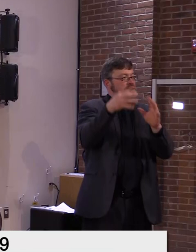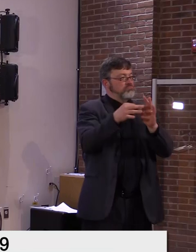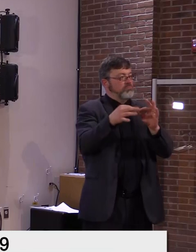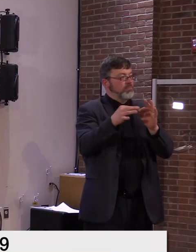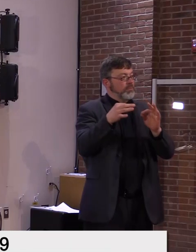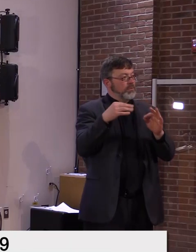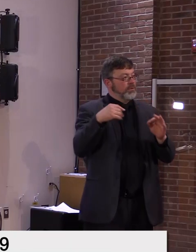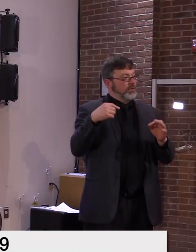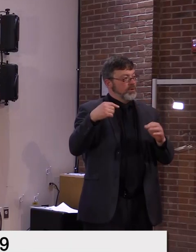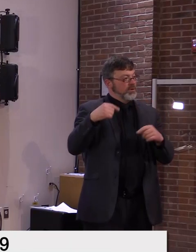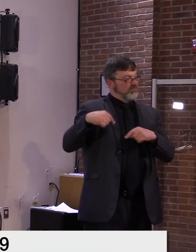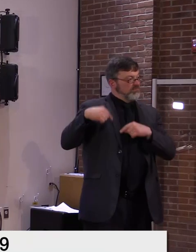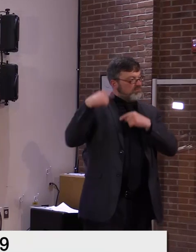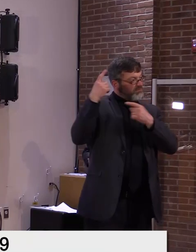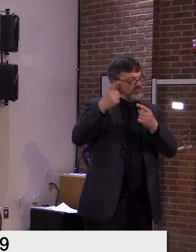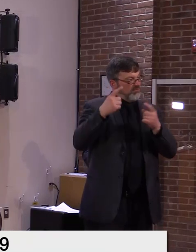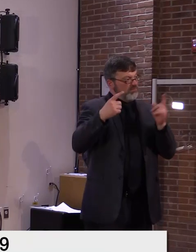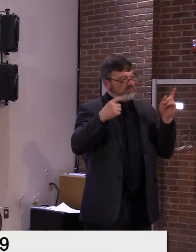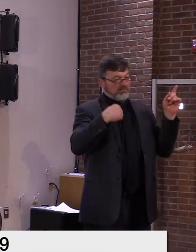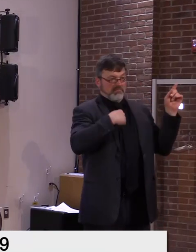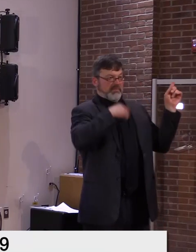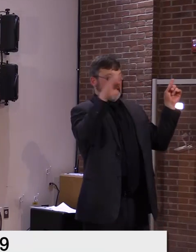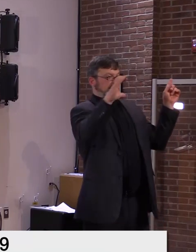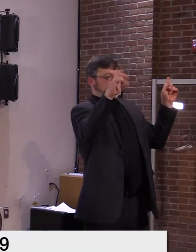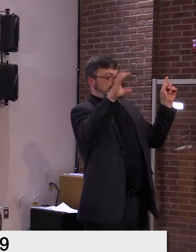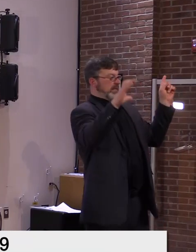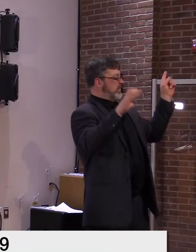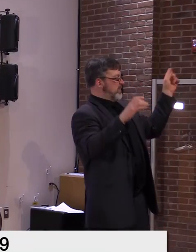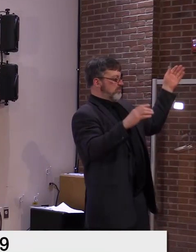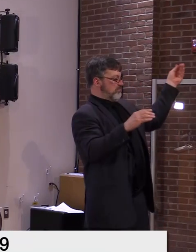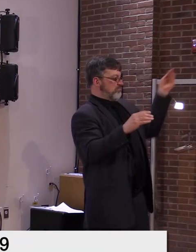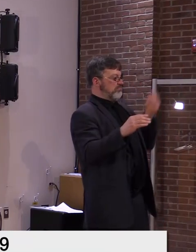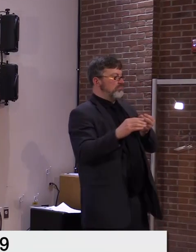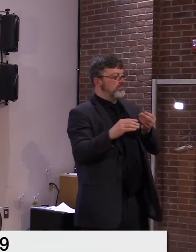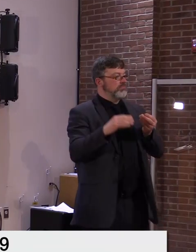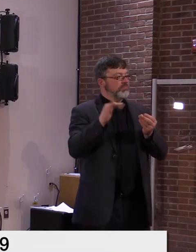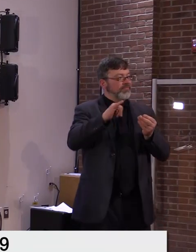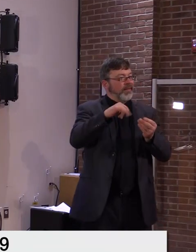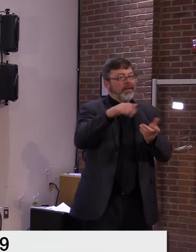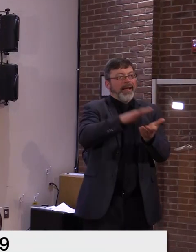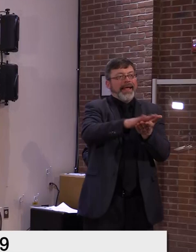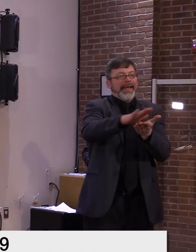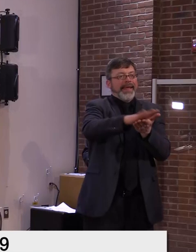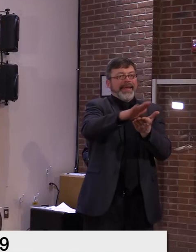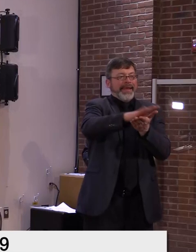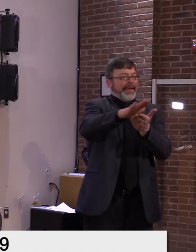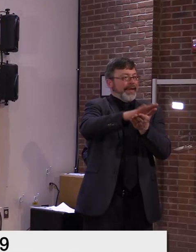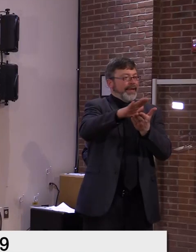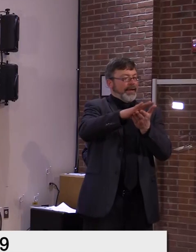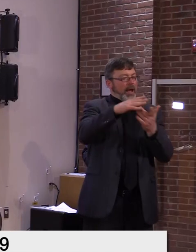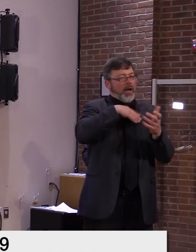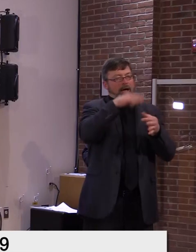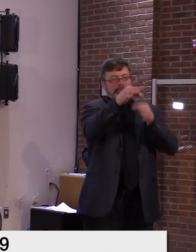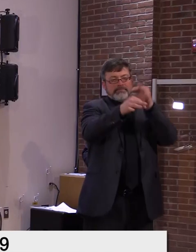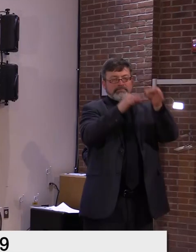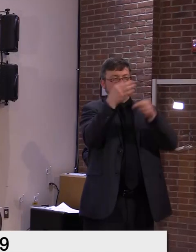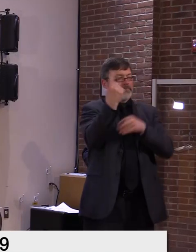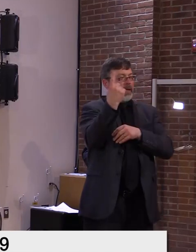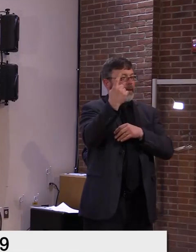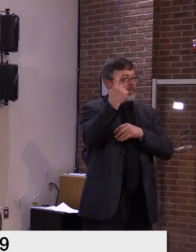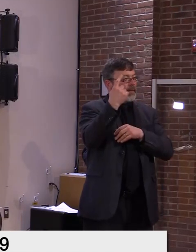CDC announcement, and it regards surfaces and the virus. The three take-home messages